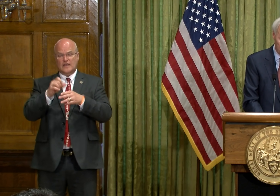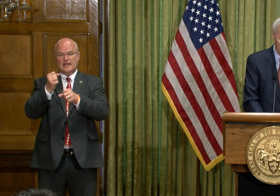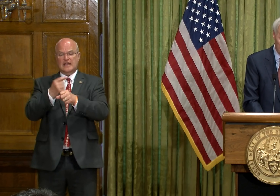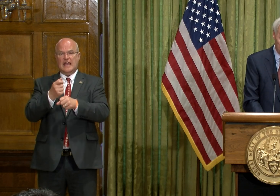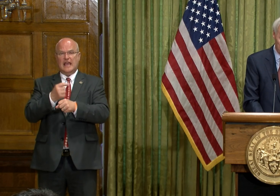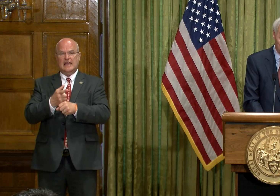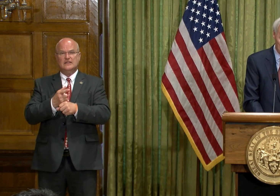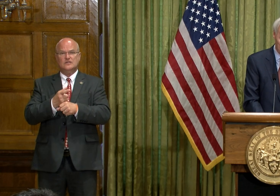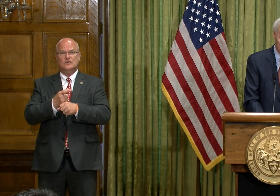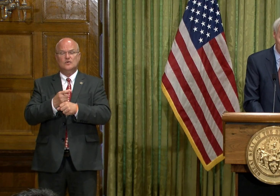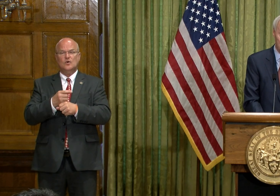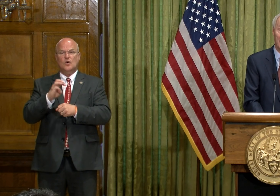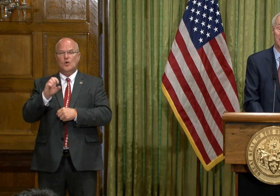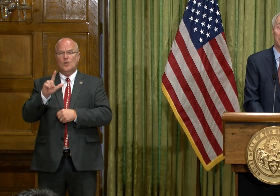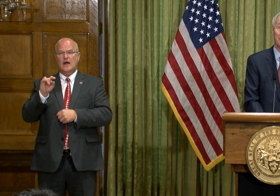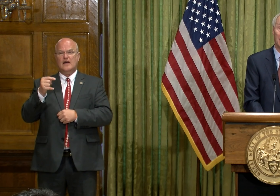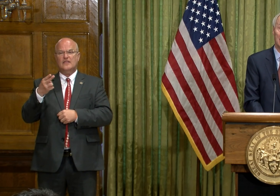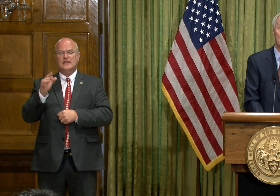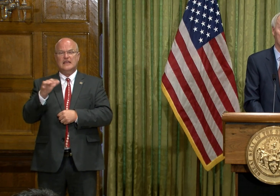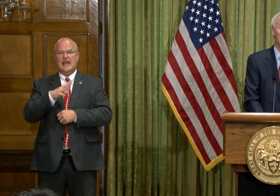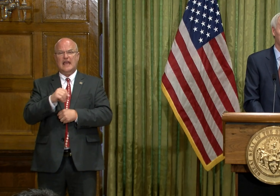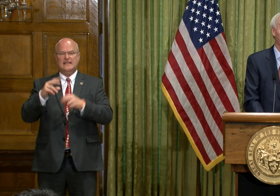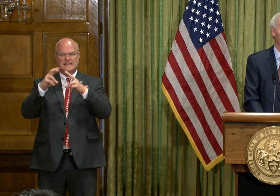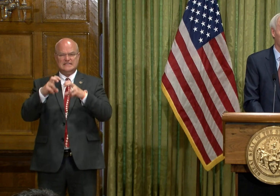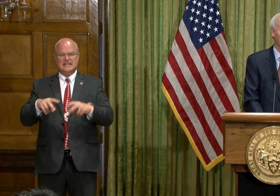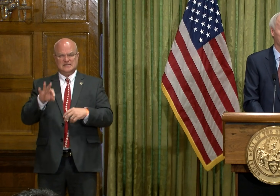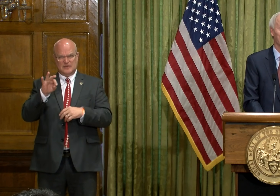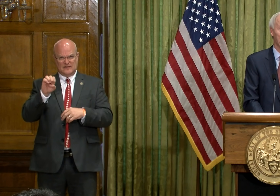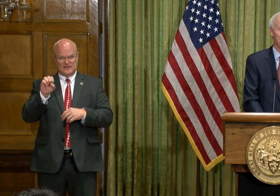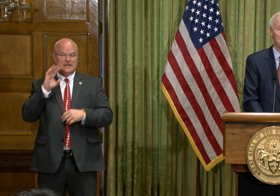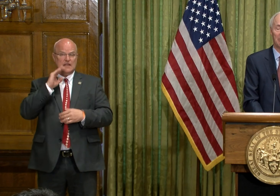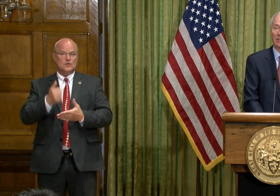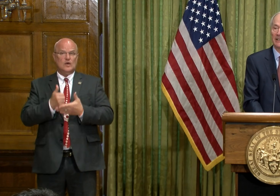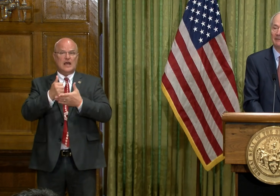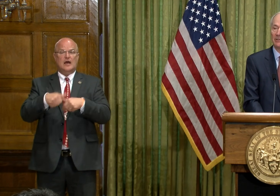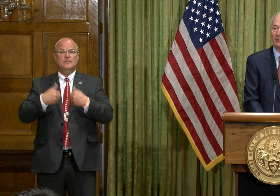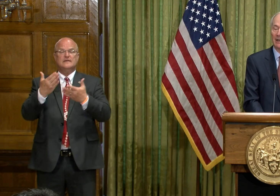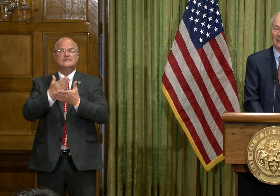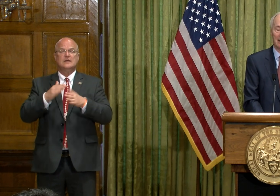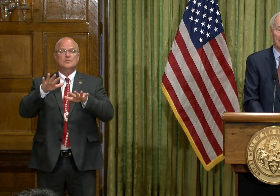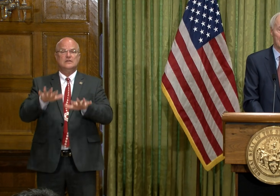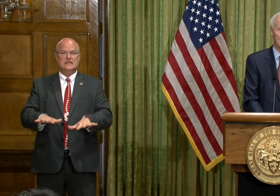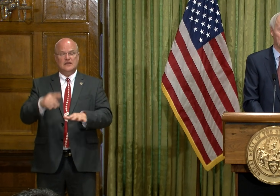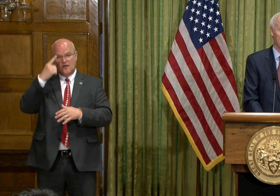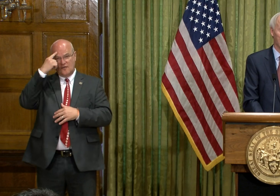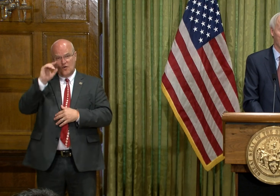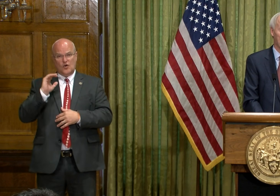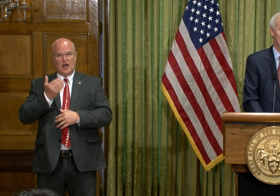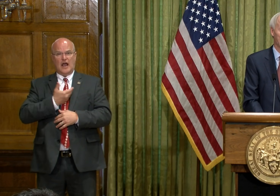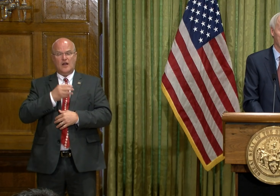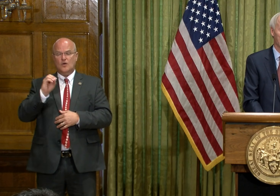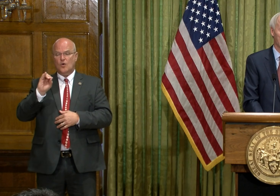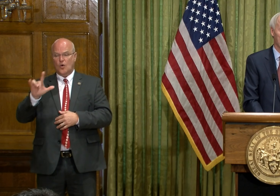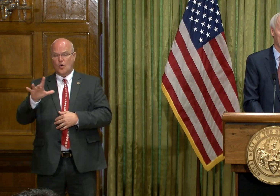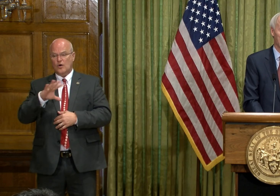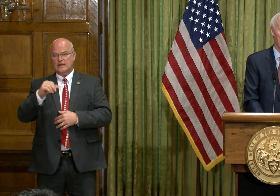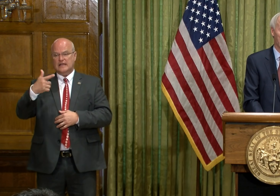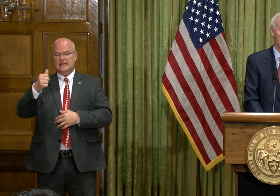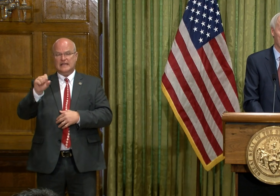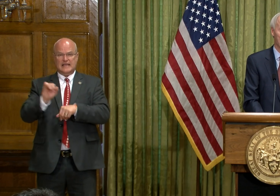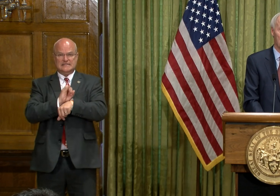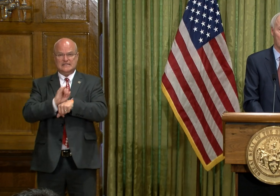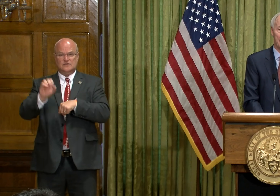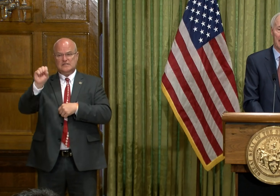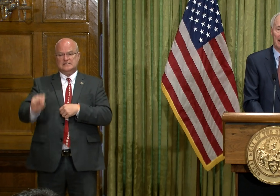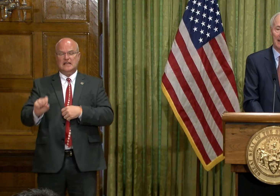annual well fee and the production assessment fees. This will help give some relief to our oil and gas industry in